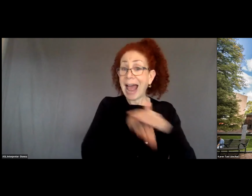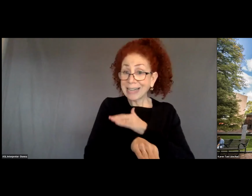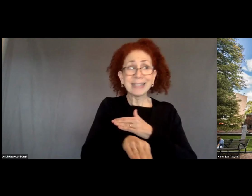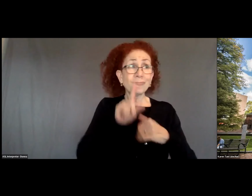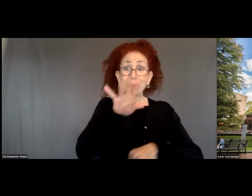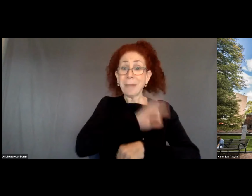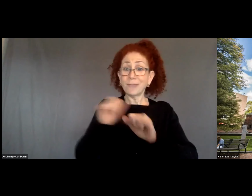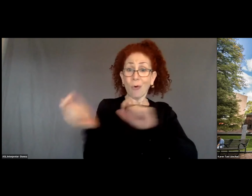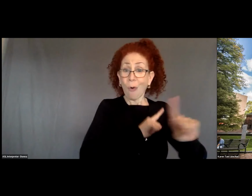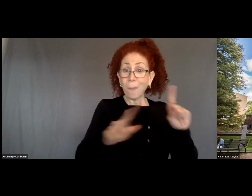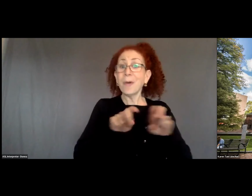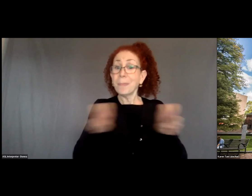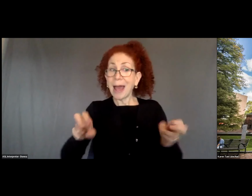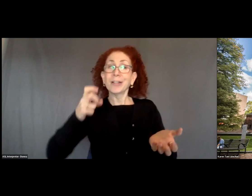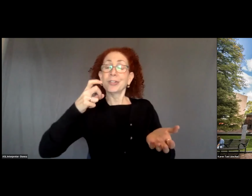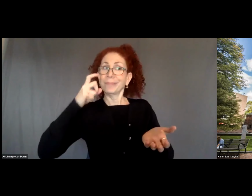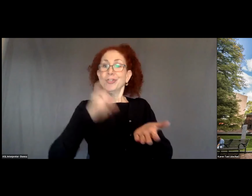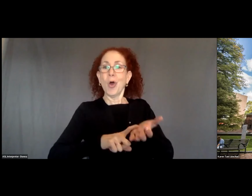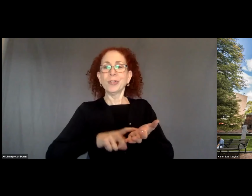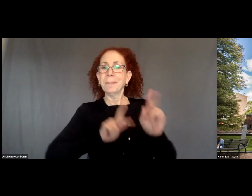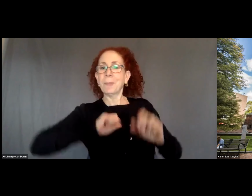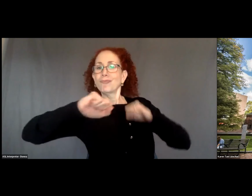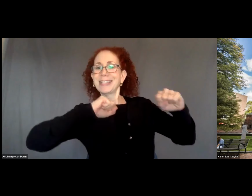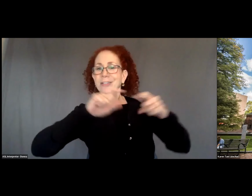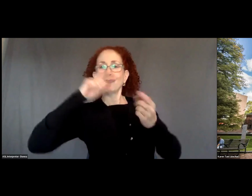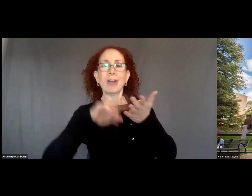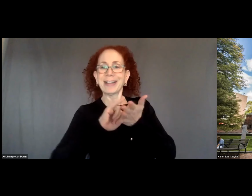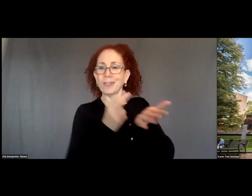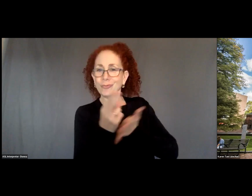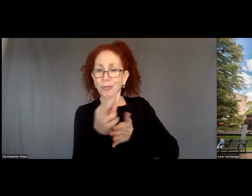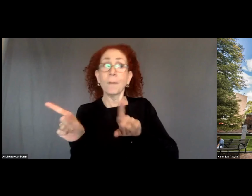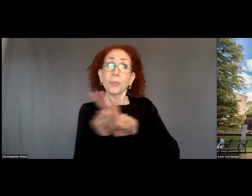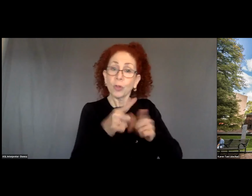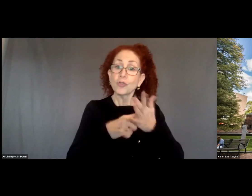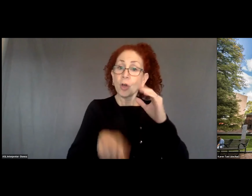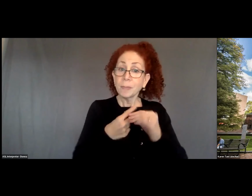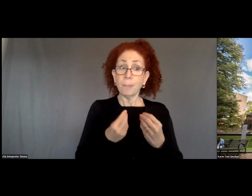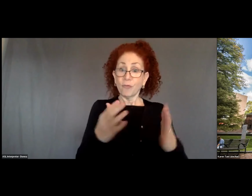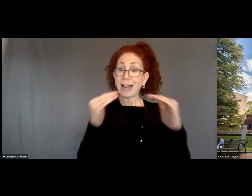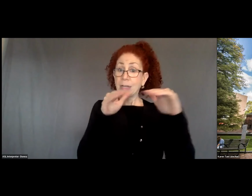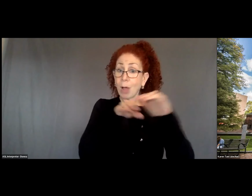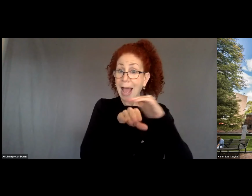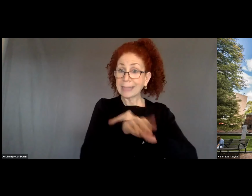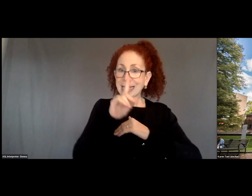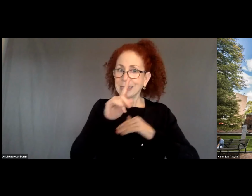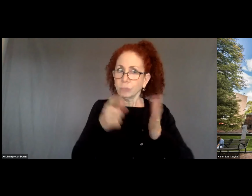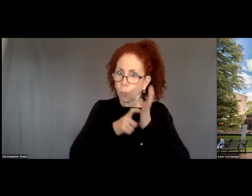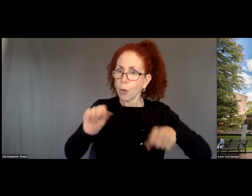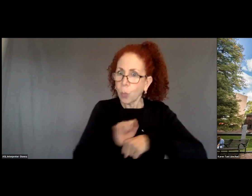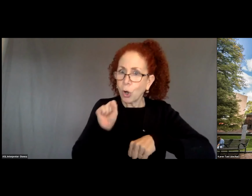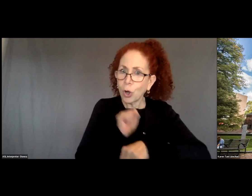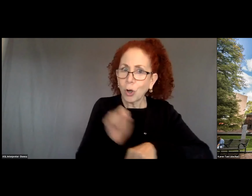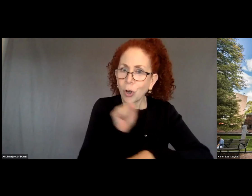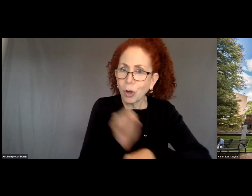to recognizing this truth. Panelists also talked about the reality that providing equal access is work and asked